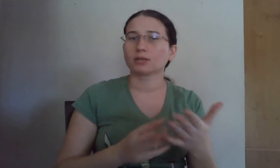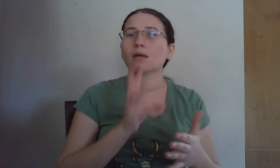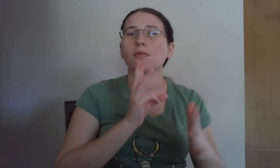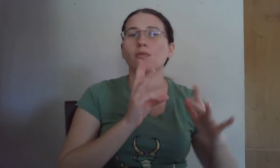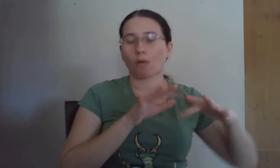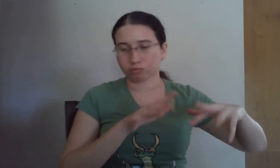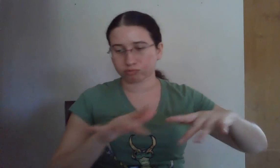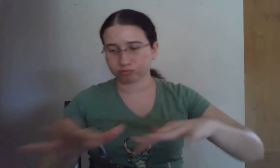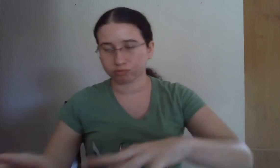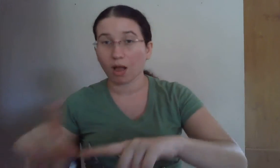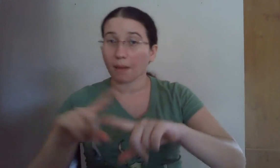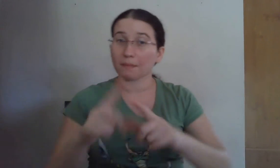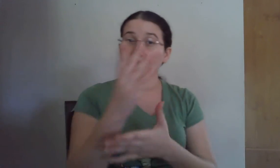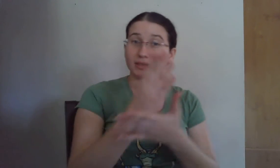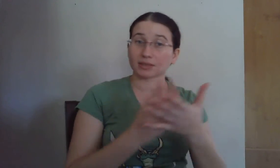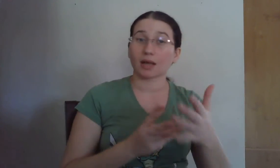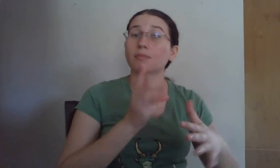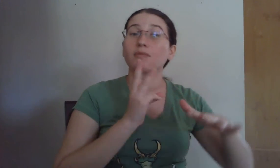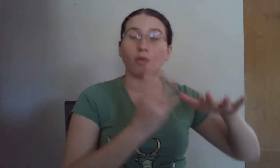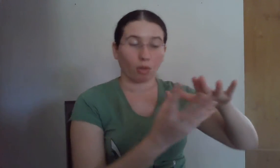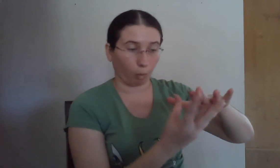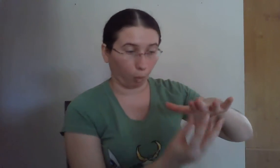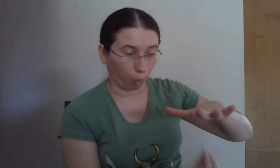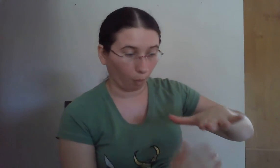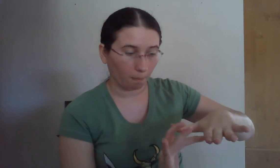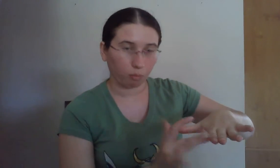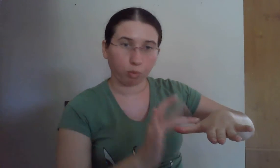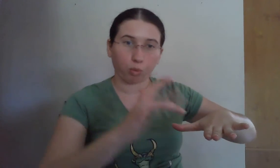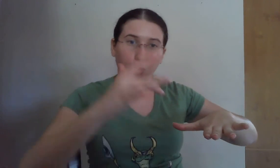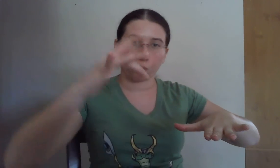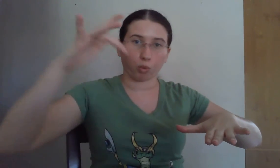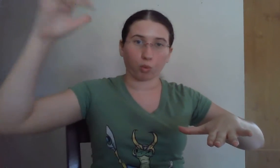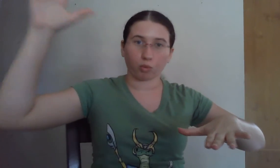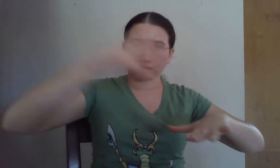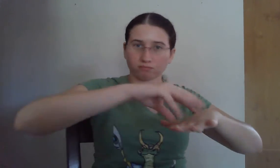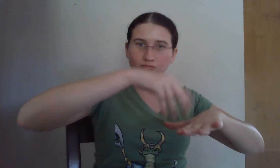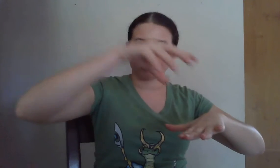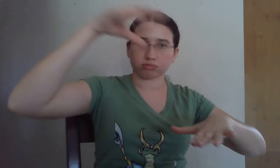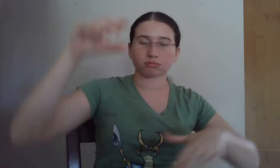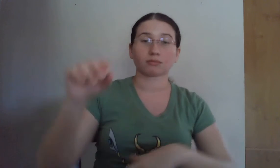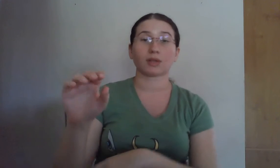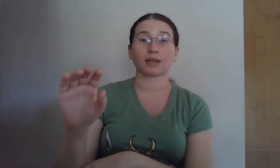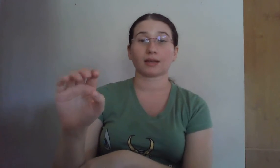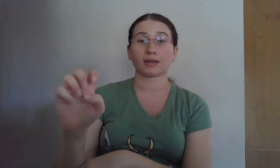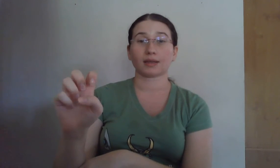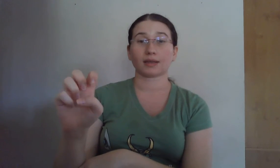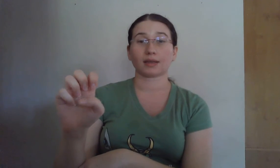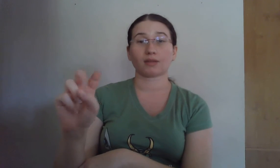soil simply evaporated out again, exactly as it does in your garden if you leave the soil